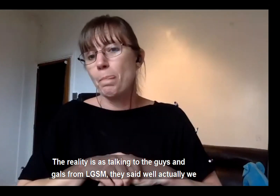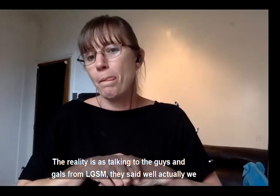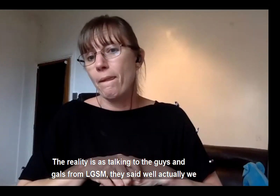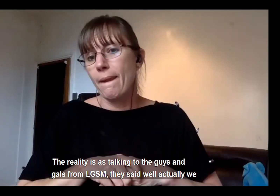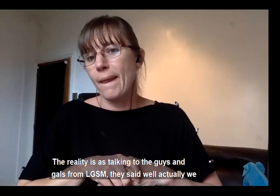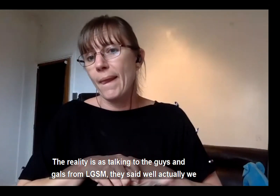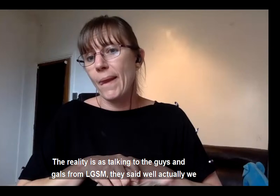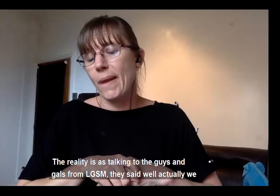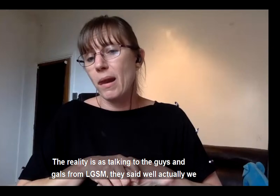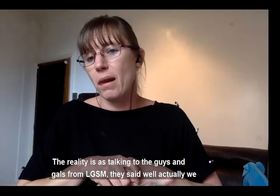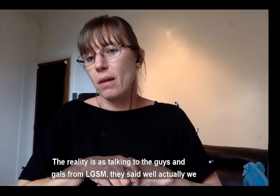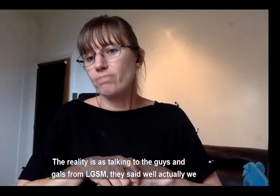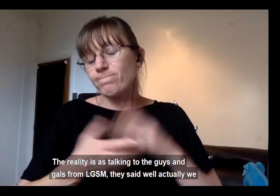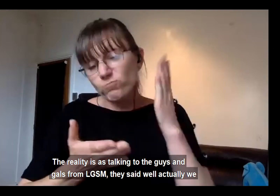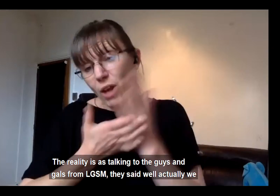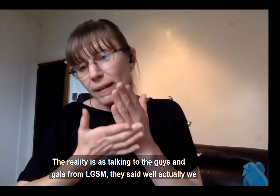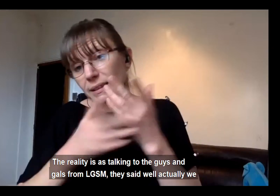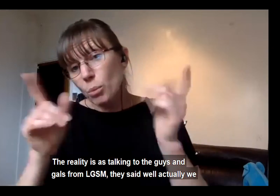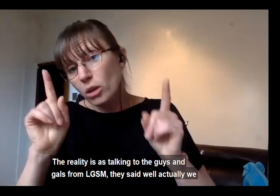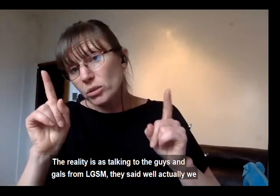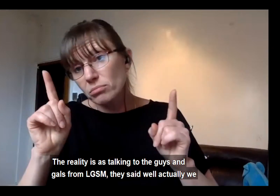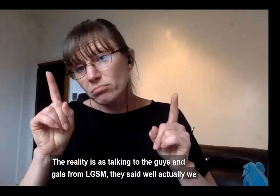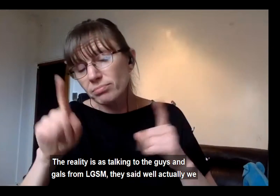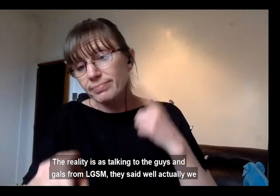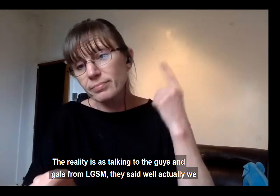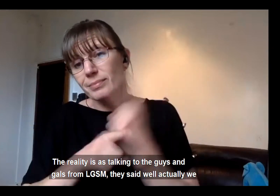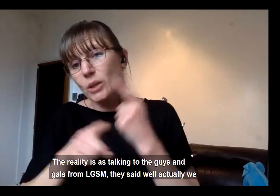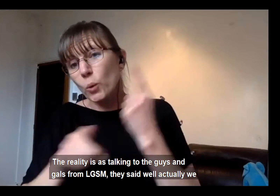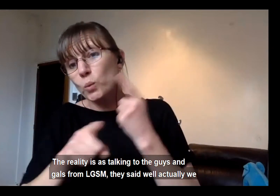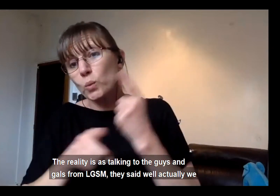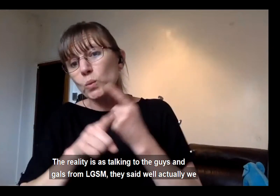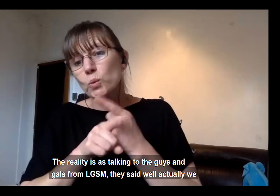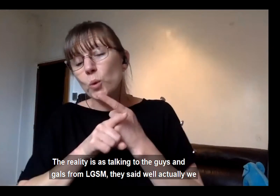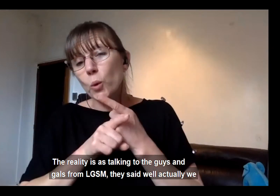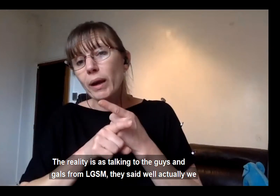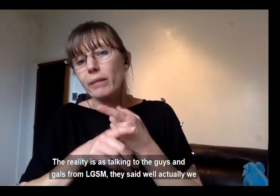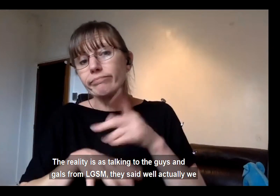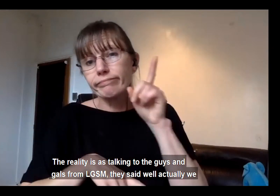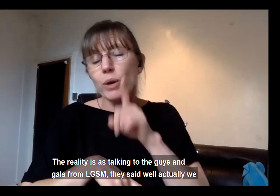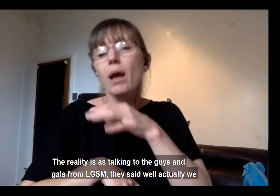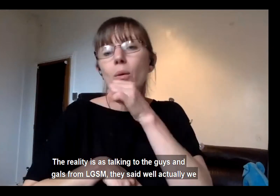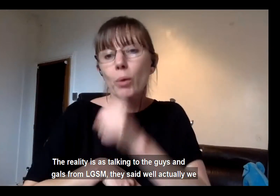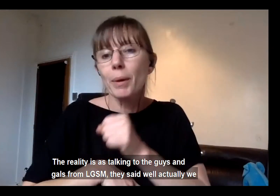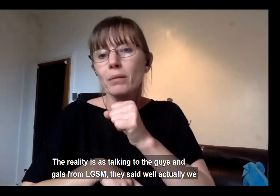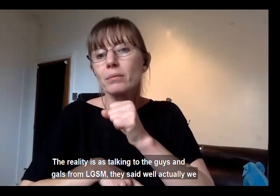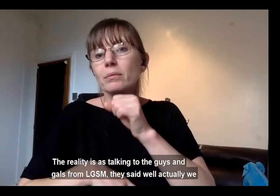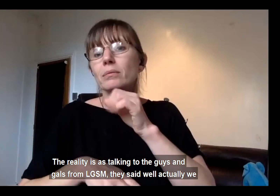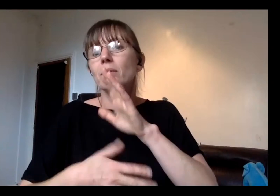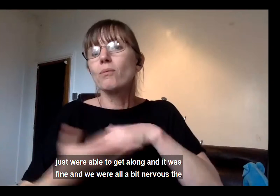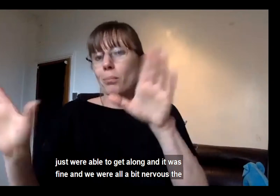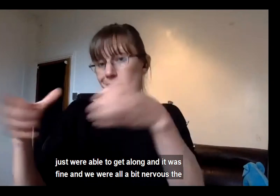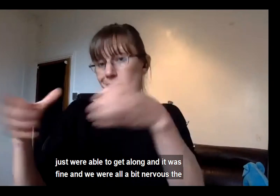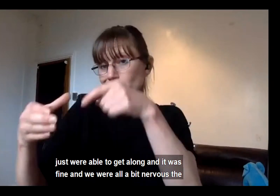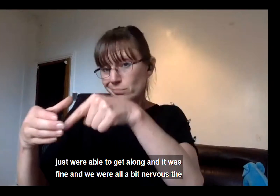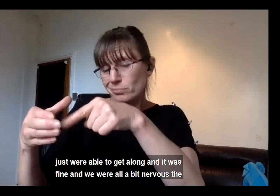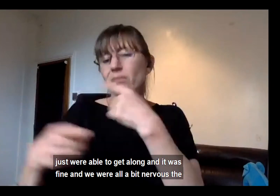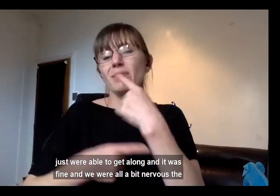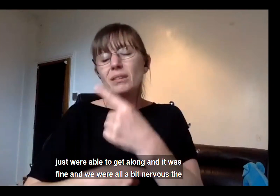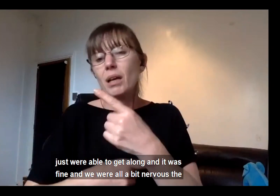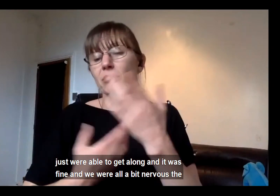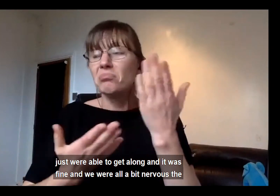The reality is, as talking to the guys from and gals from LGSM, they said, well, actually, we